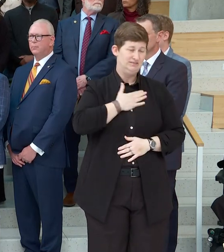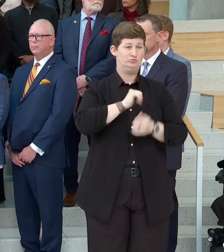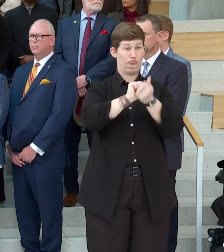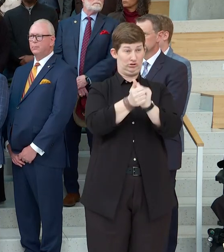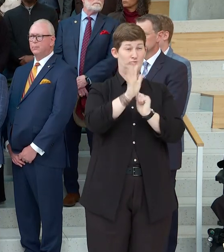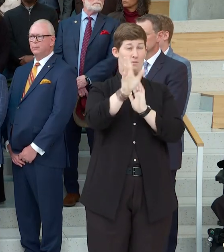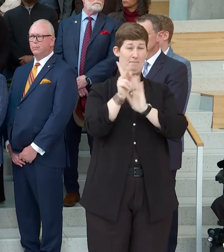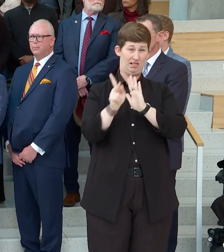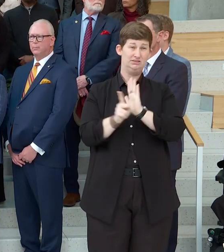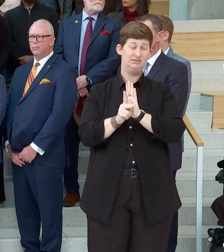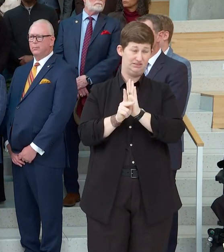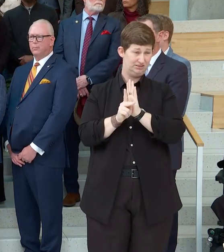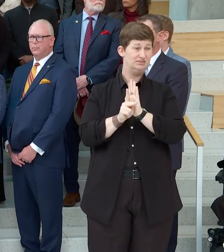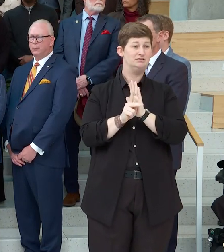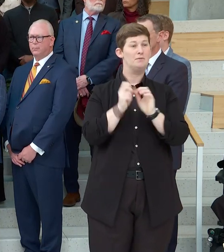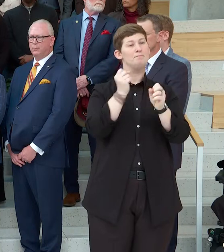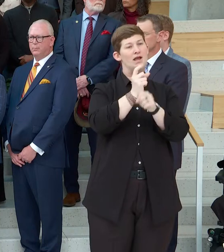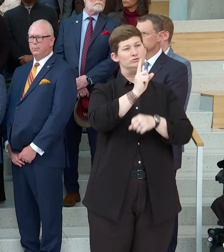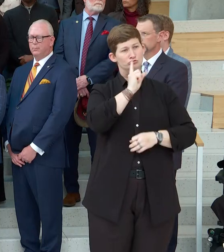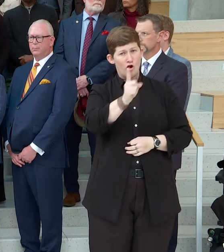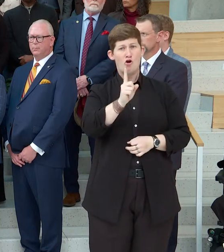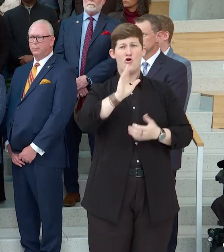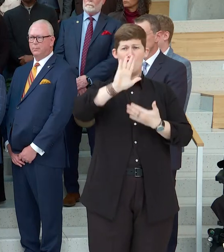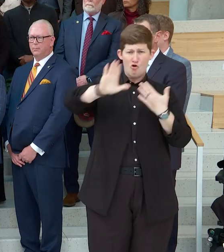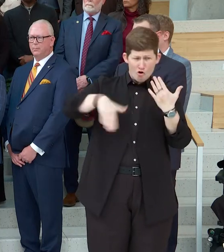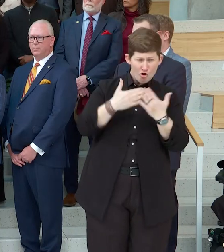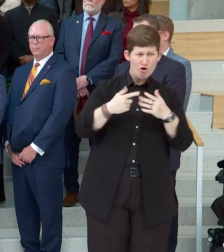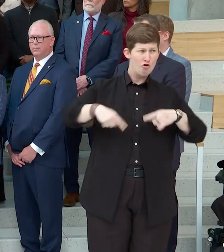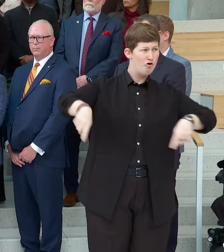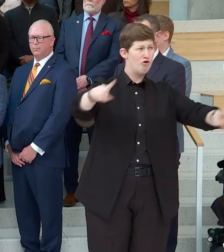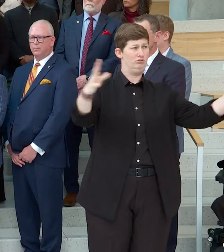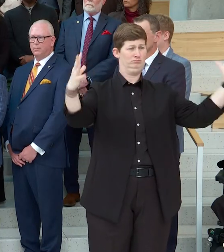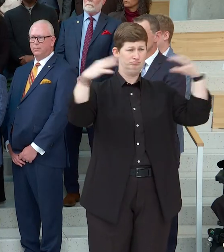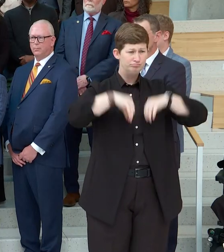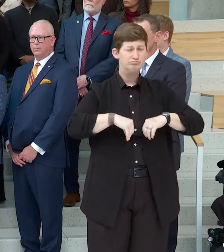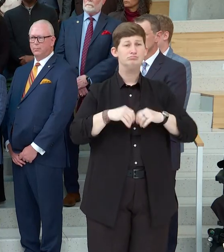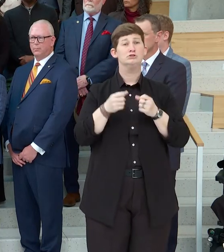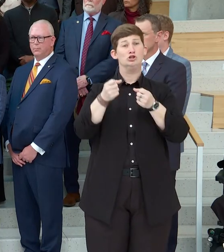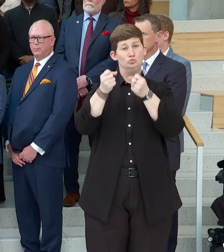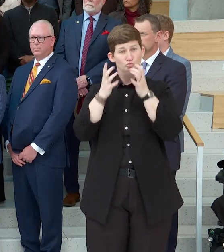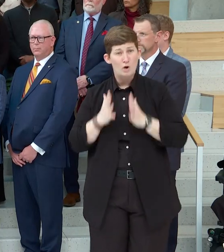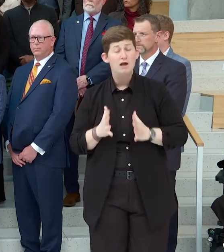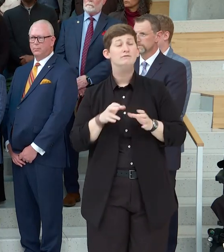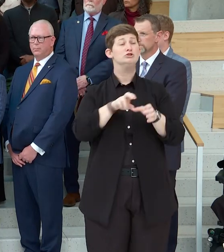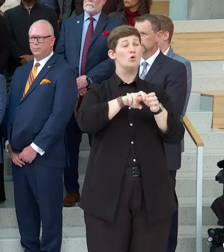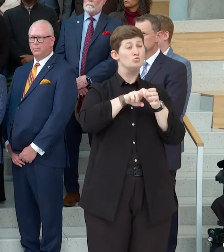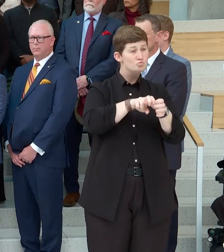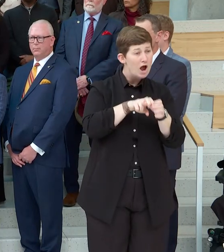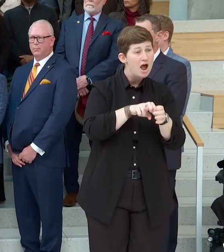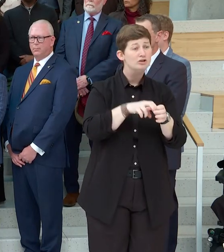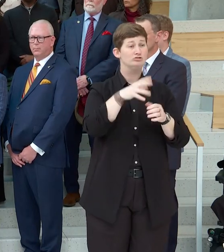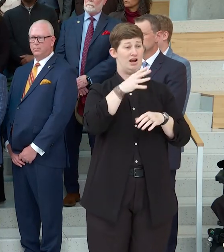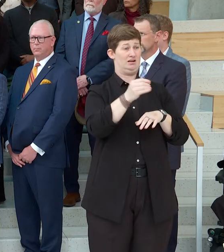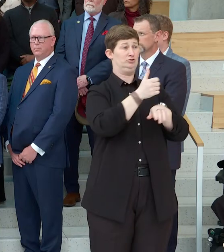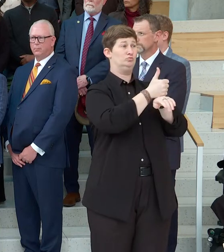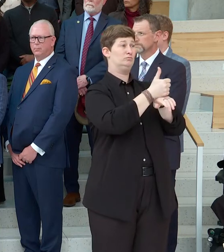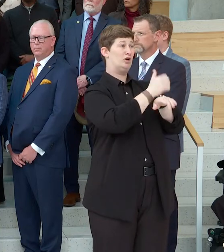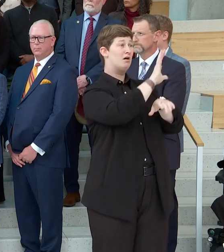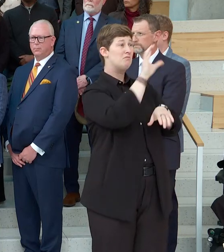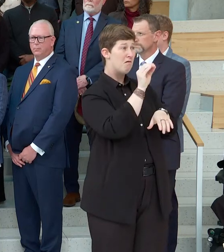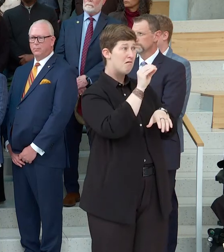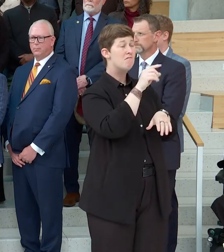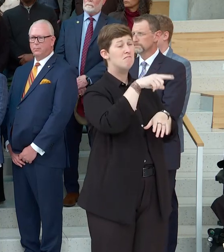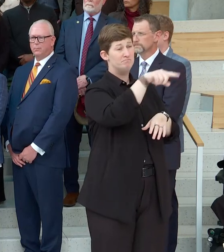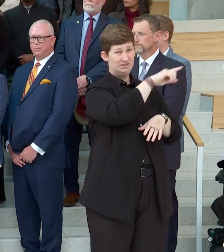all parties are engaged, drivers, riders, and yes, transportation network companies as well.